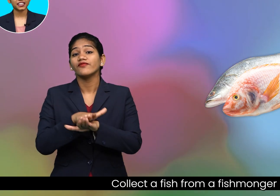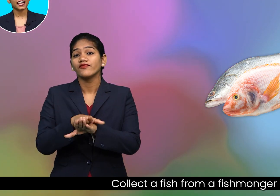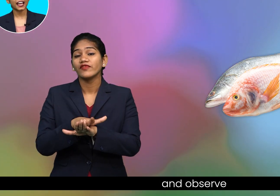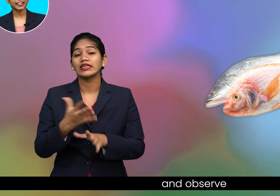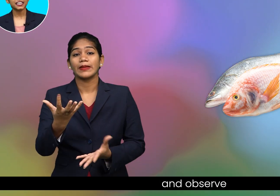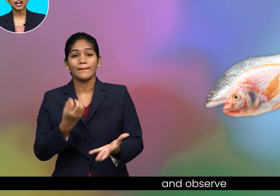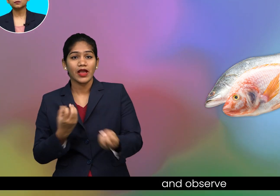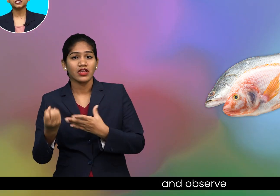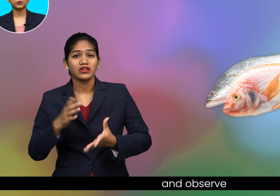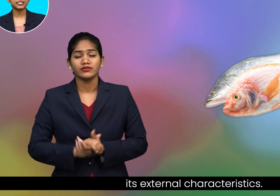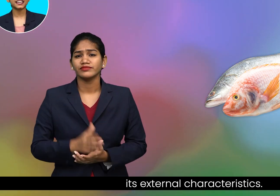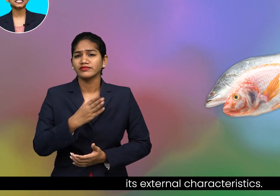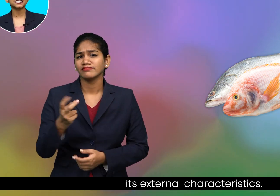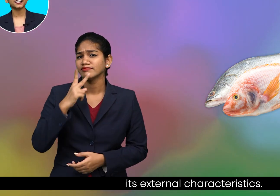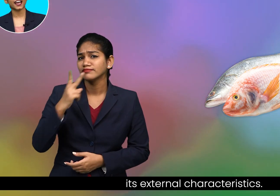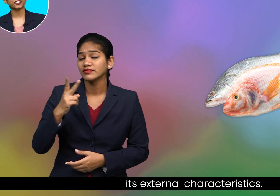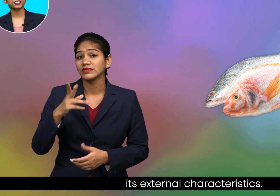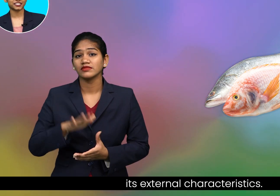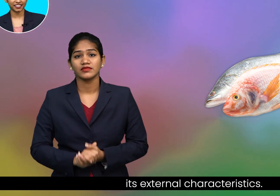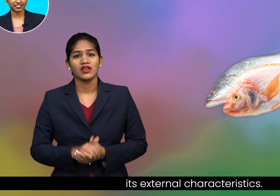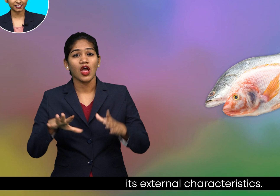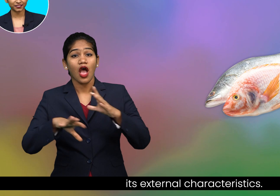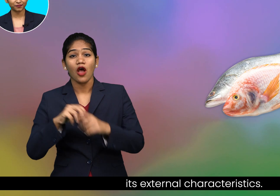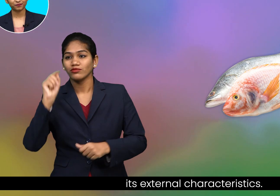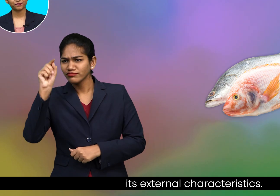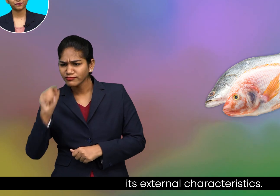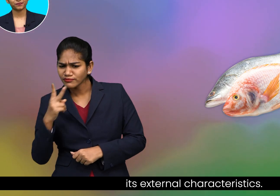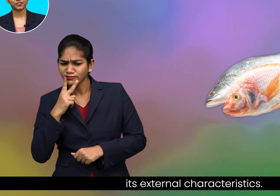and observe its external characteristics.